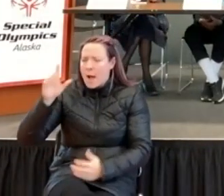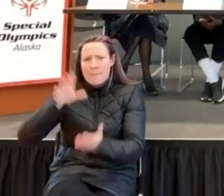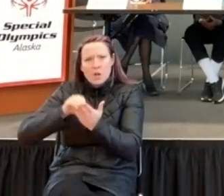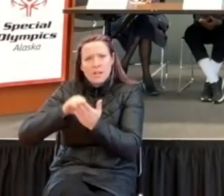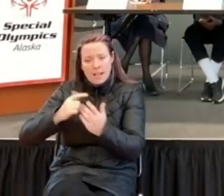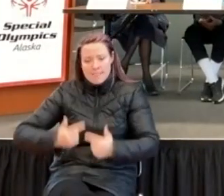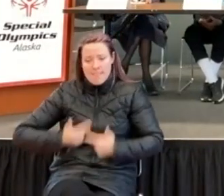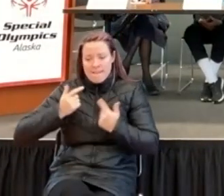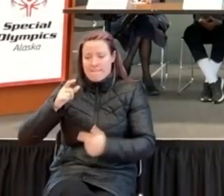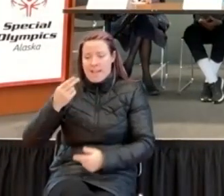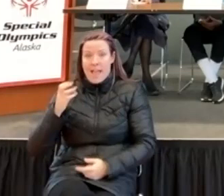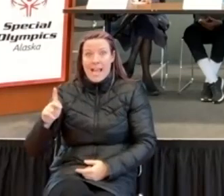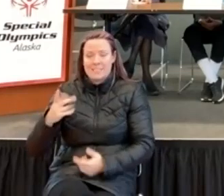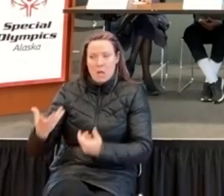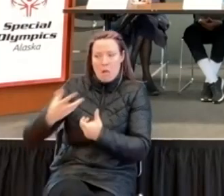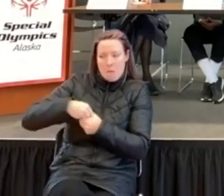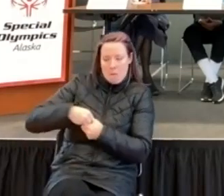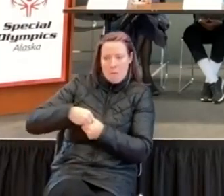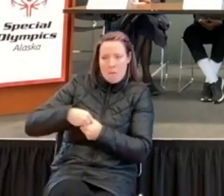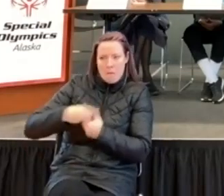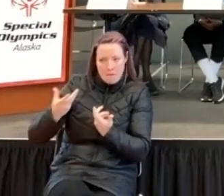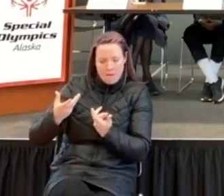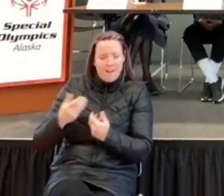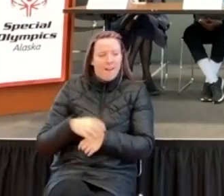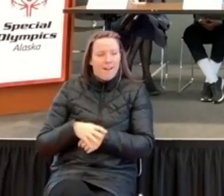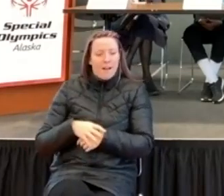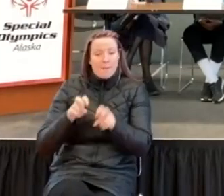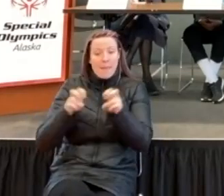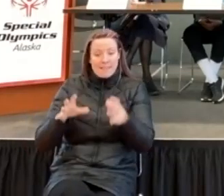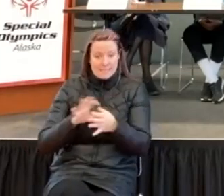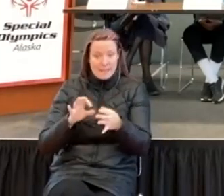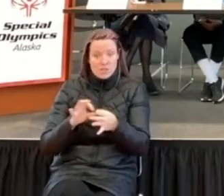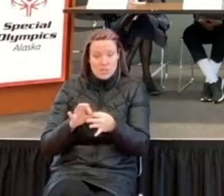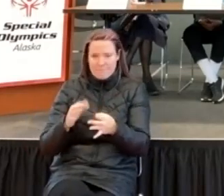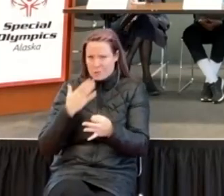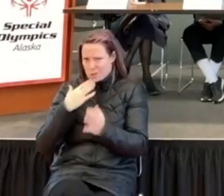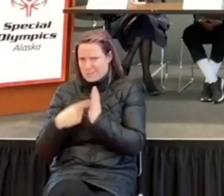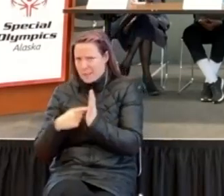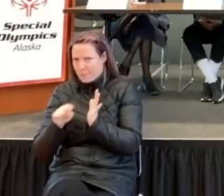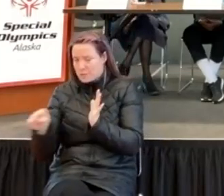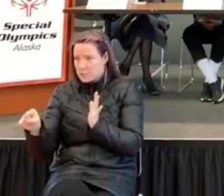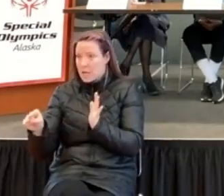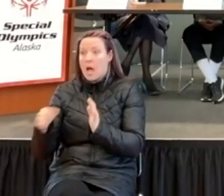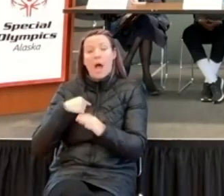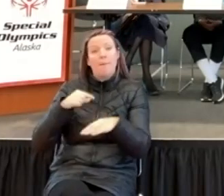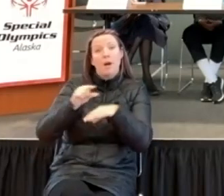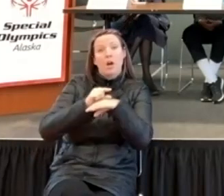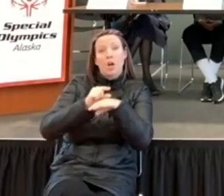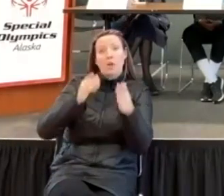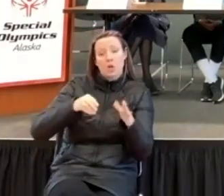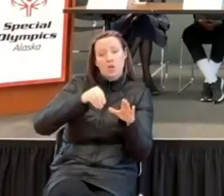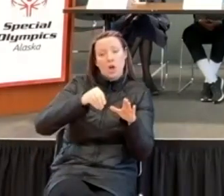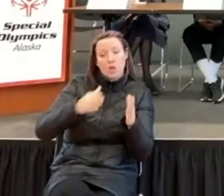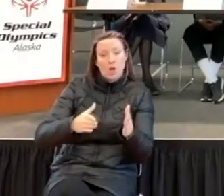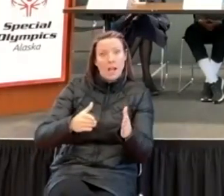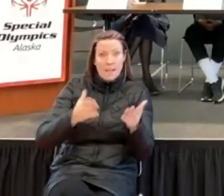hacks similarly to what the panelists have mentioned. As a matter of fact, my example to them is I'm a gardener and I can't